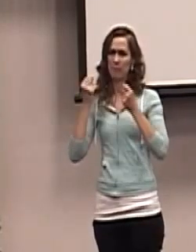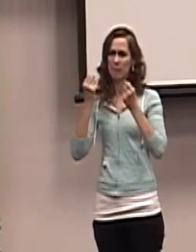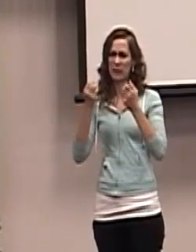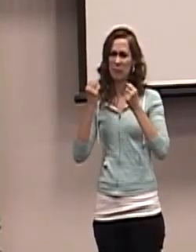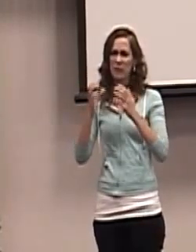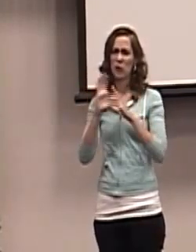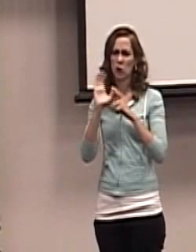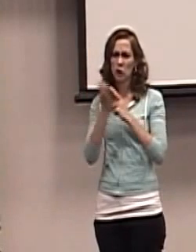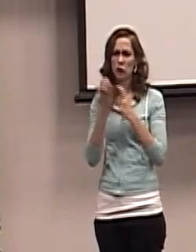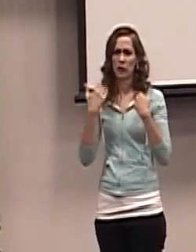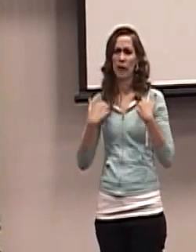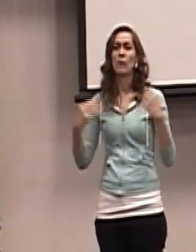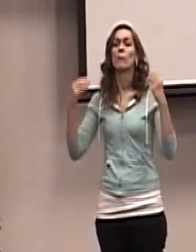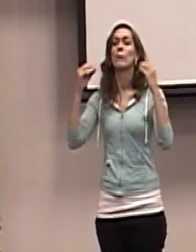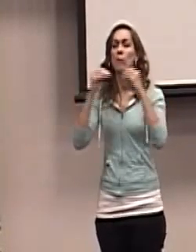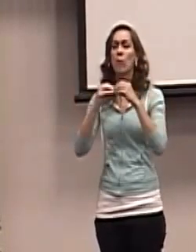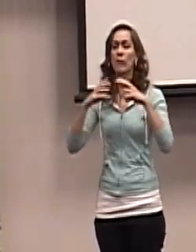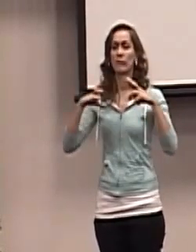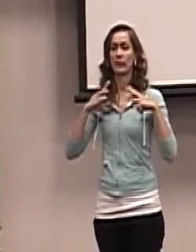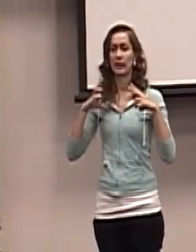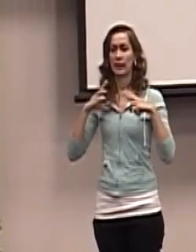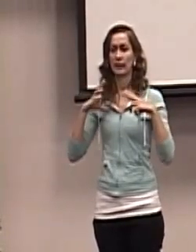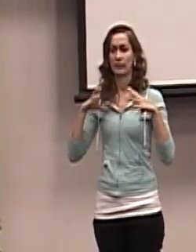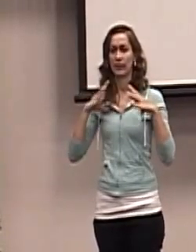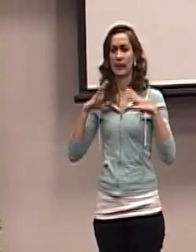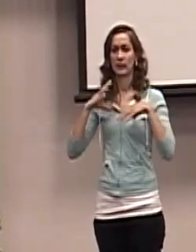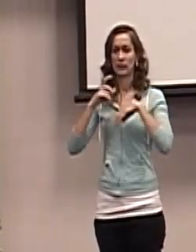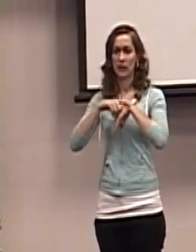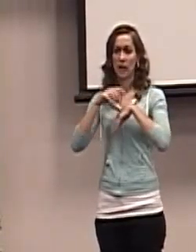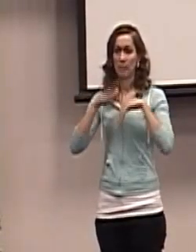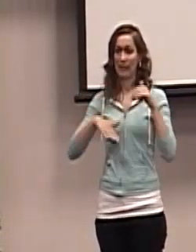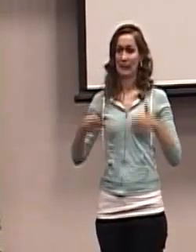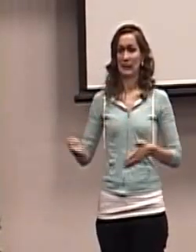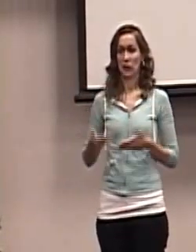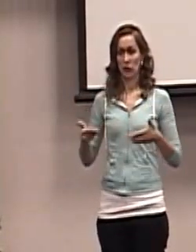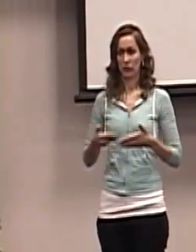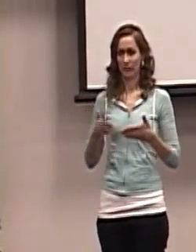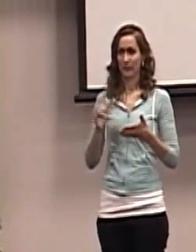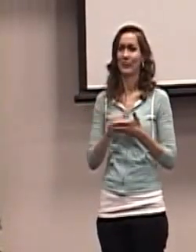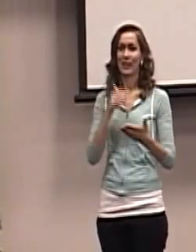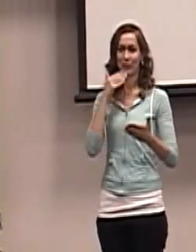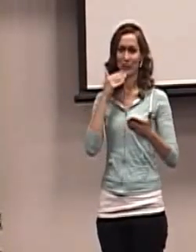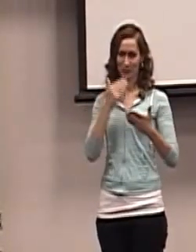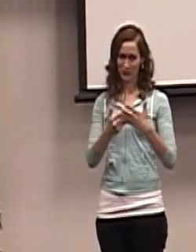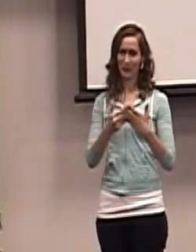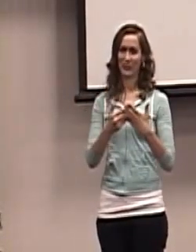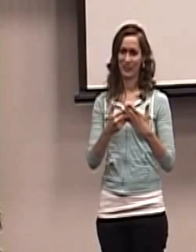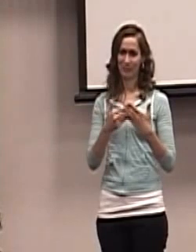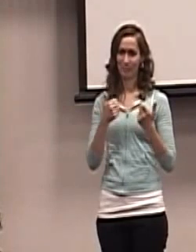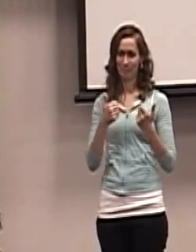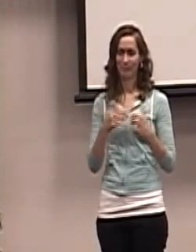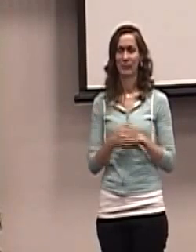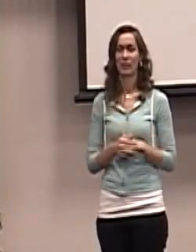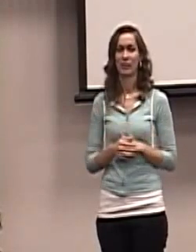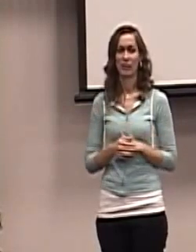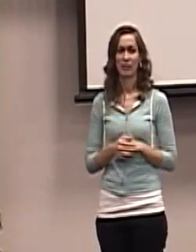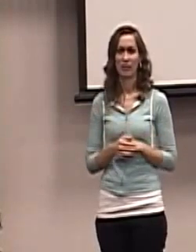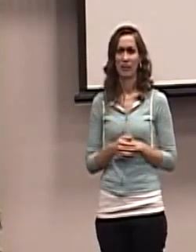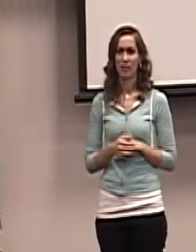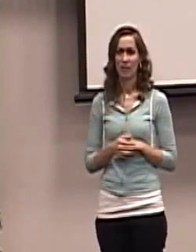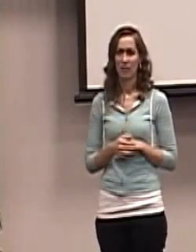more vacation time than we do, and that's desirable.